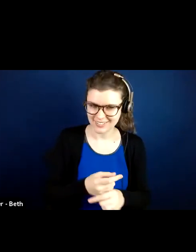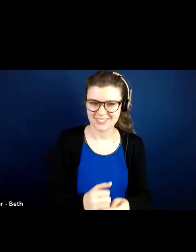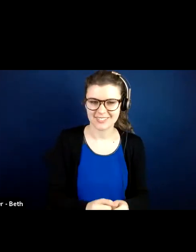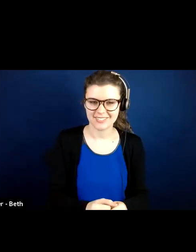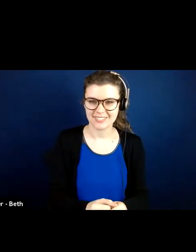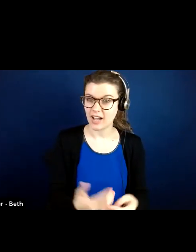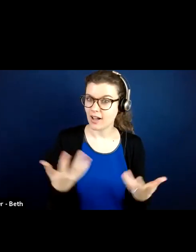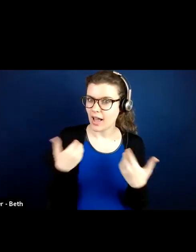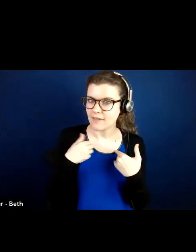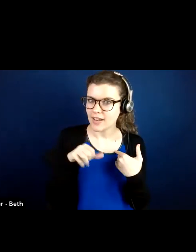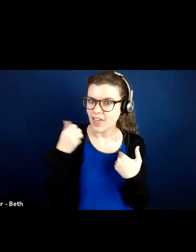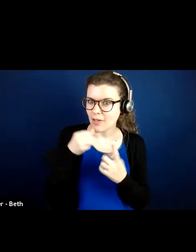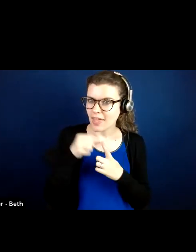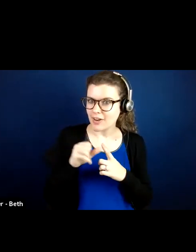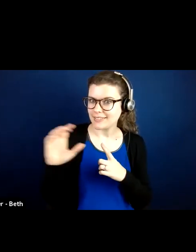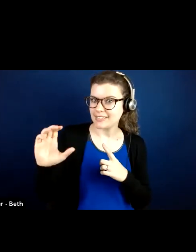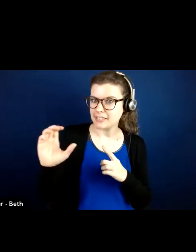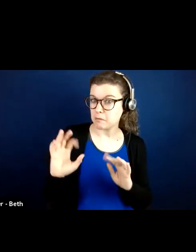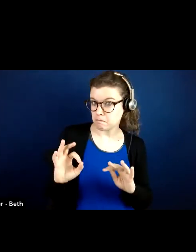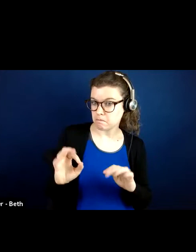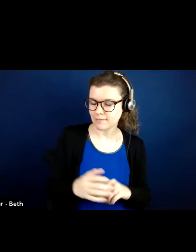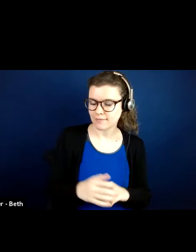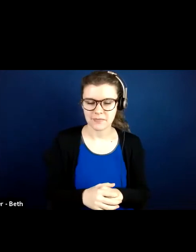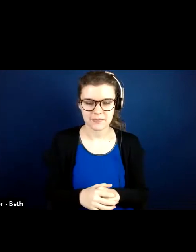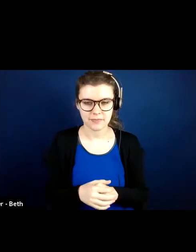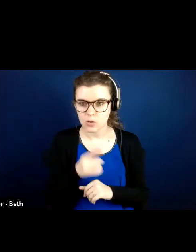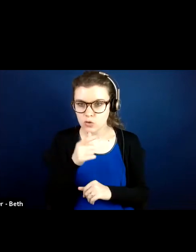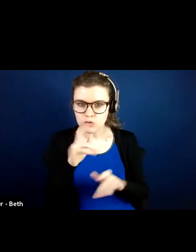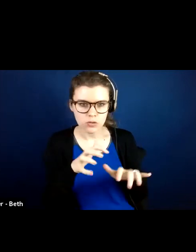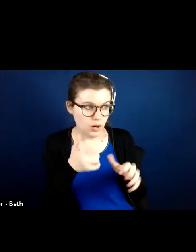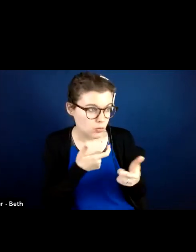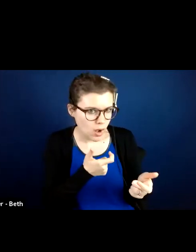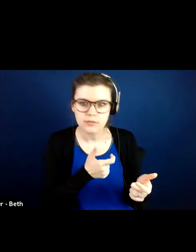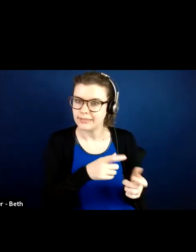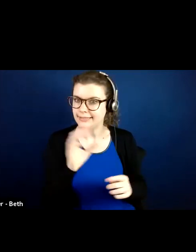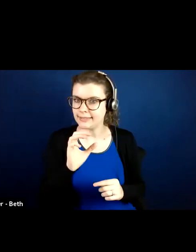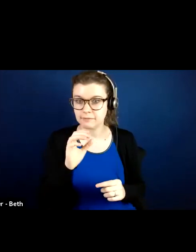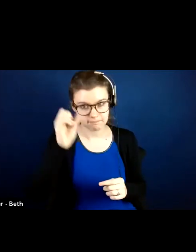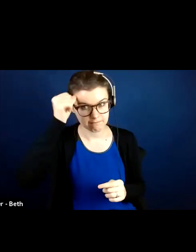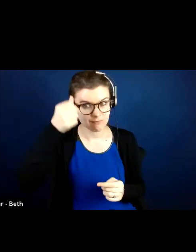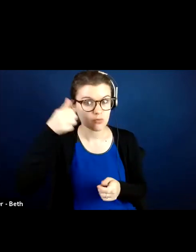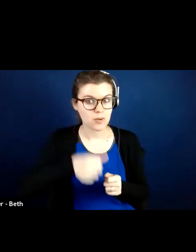Oh, there we go. There's another letter. Folks playing on. Letter C.